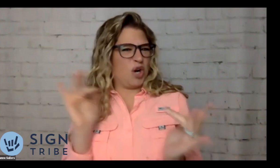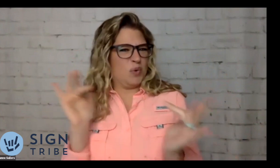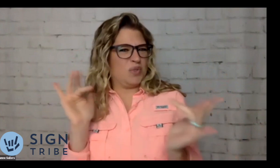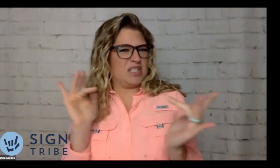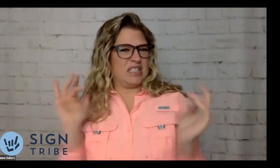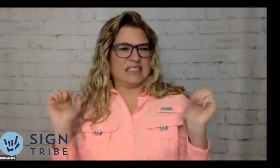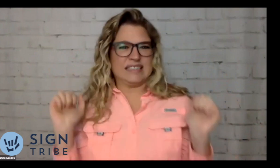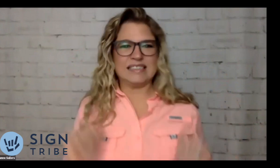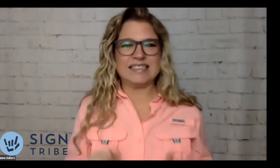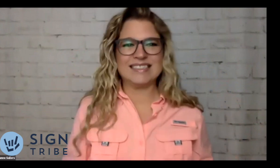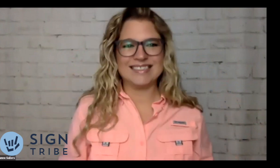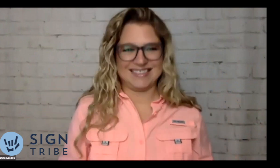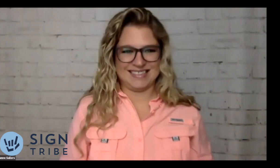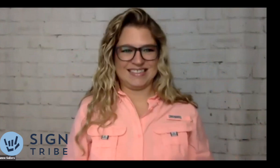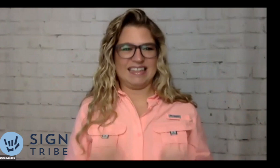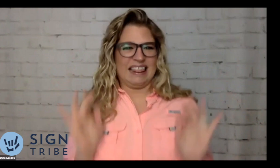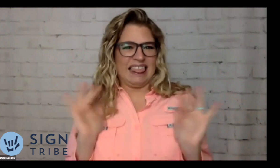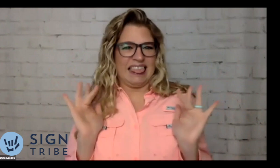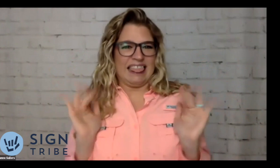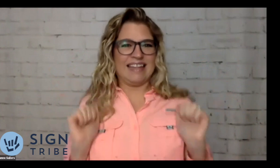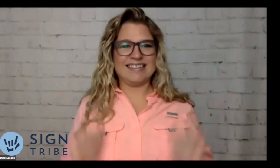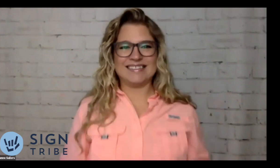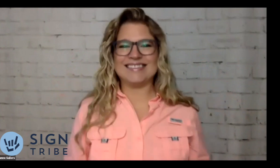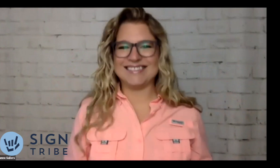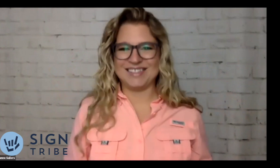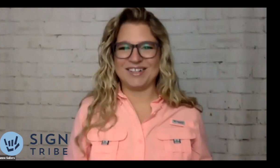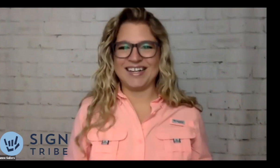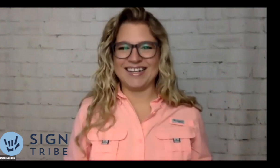gross. Ugh. All right.